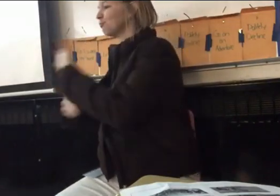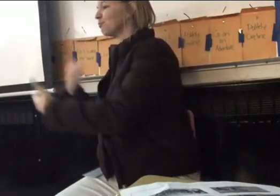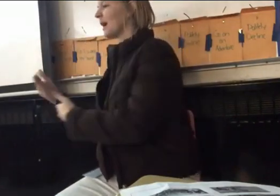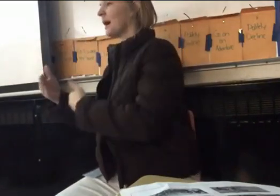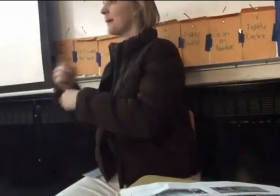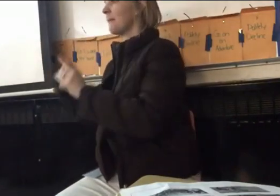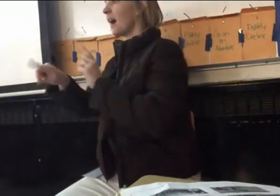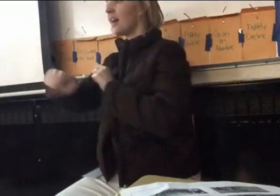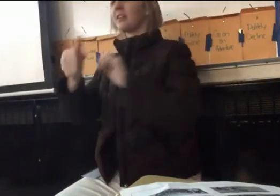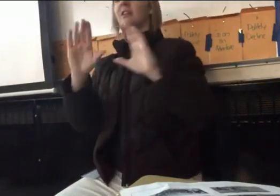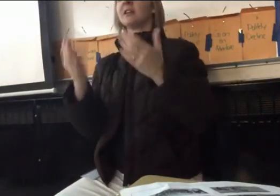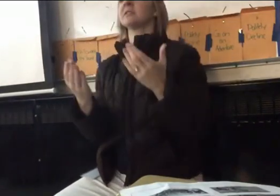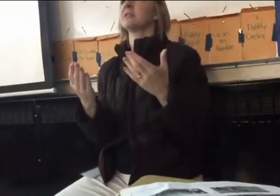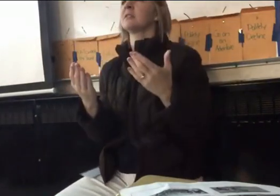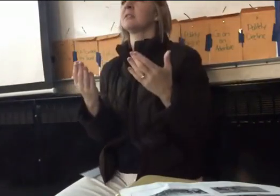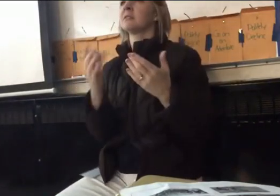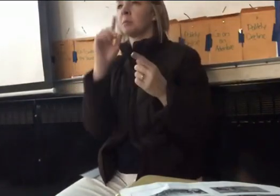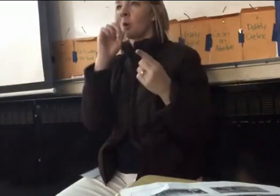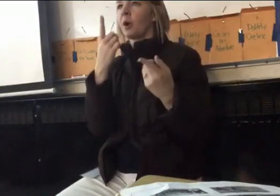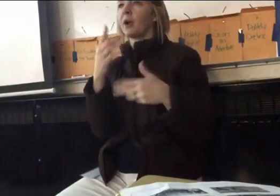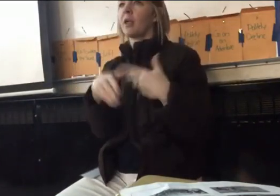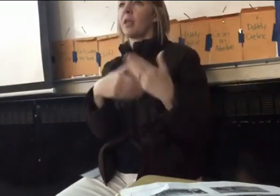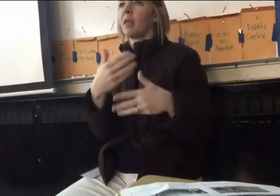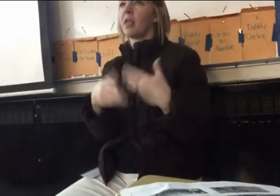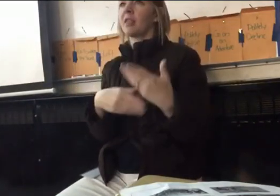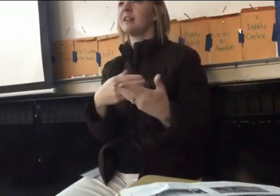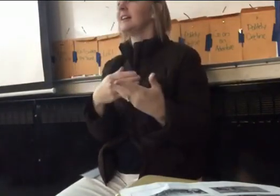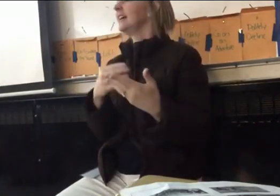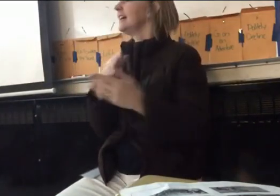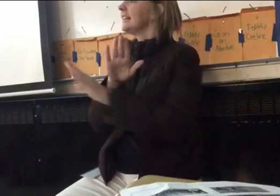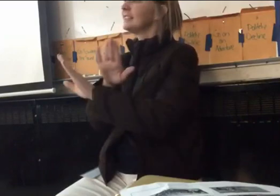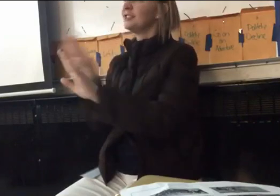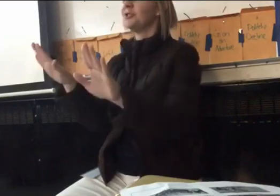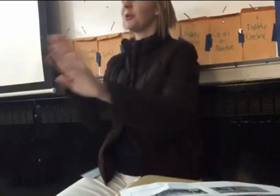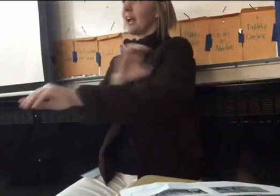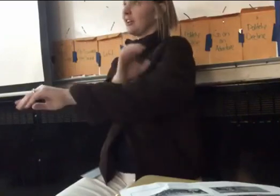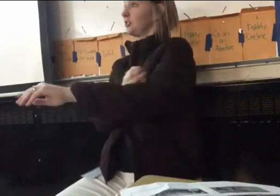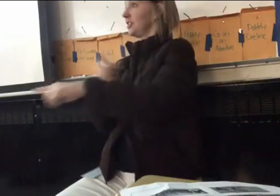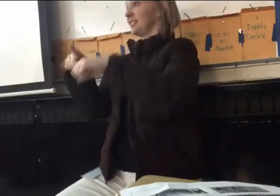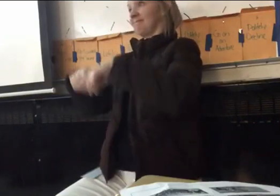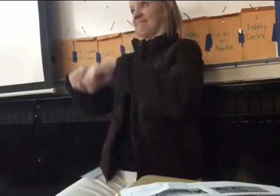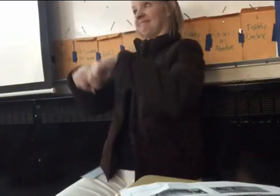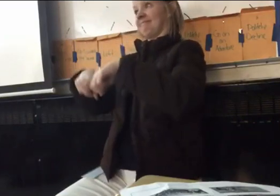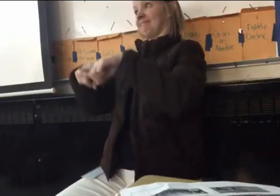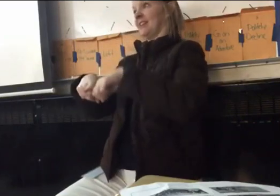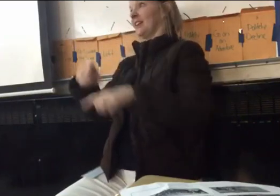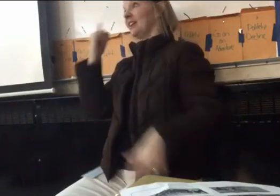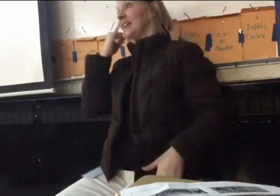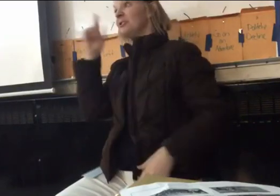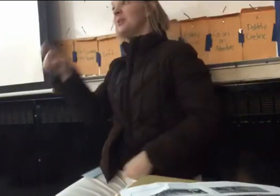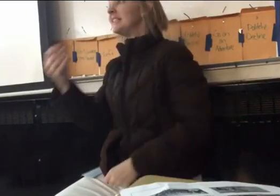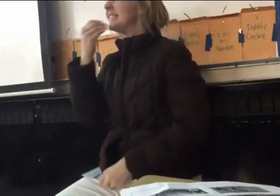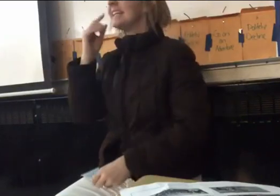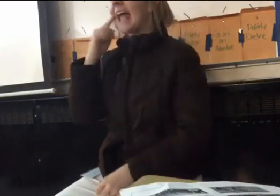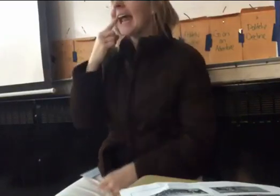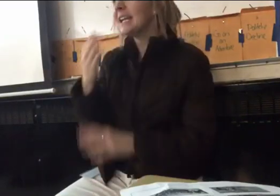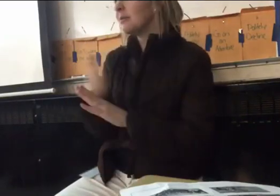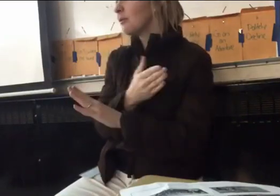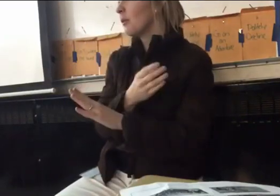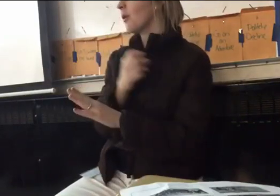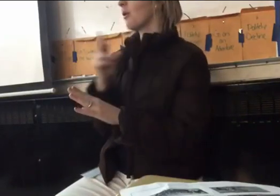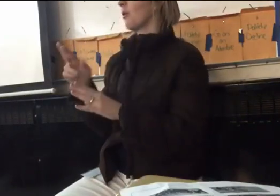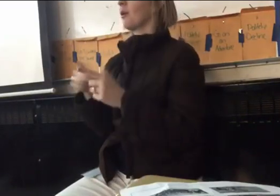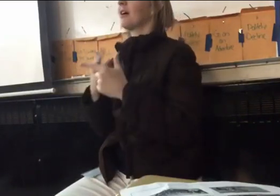other classes where it's super dull and boring. It's all about your energy level. So if you need to eat like a piece of candy